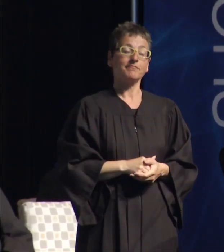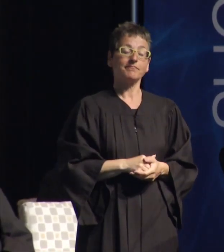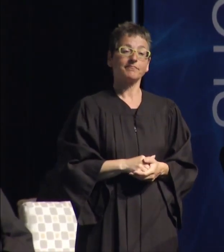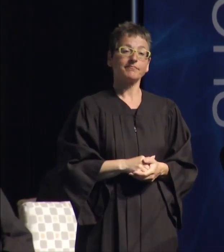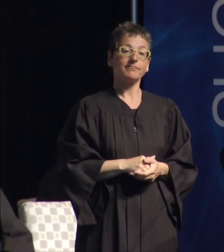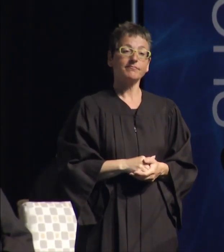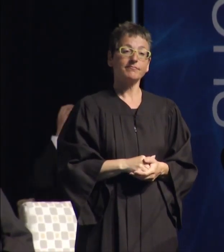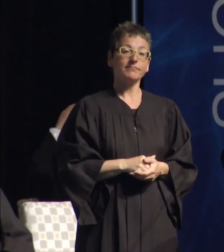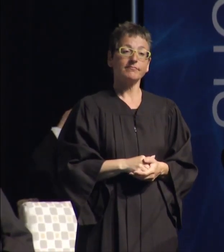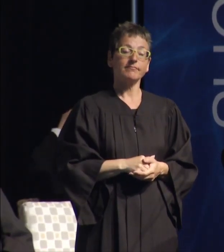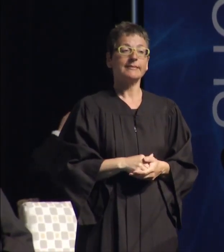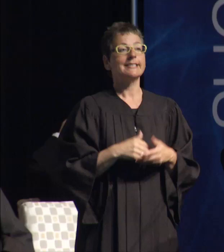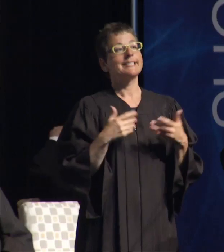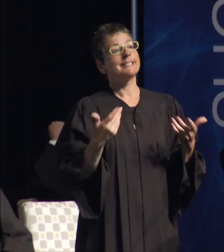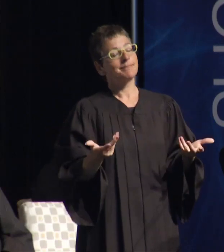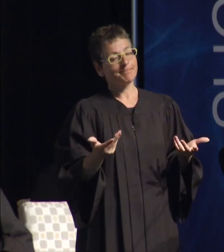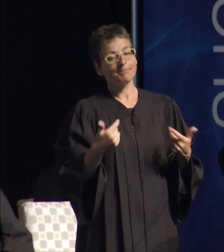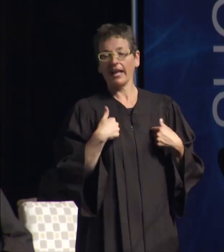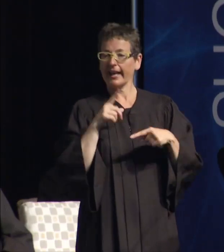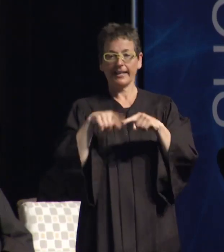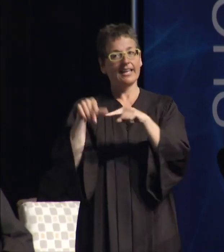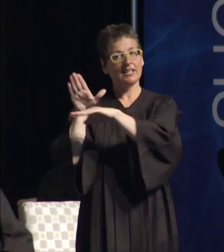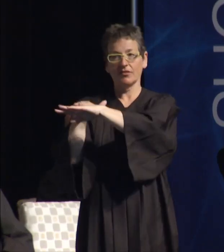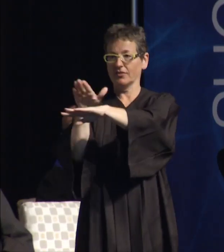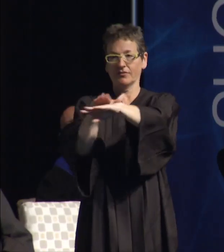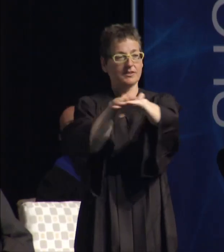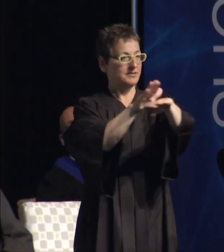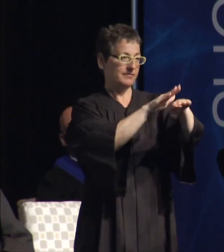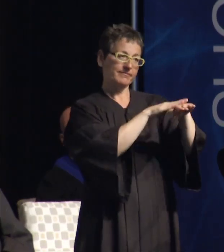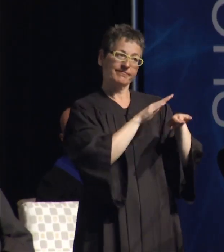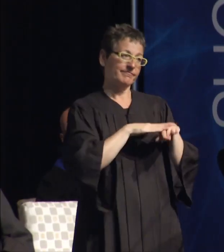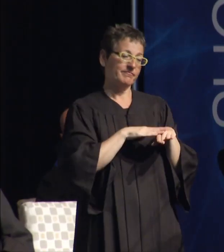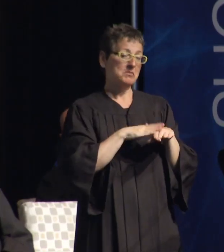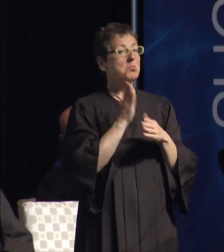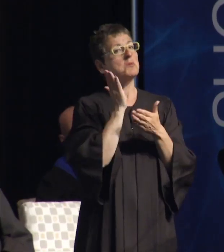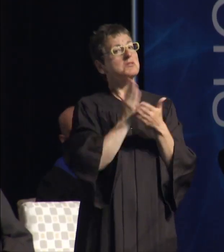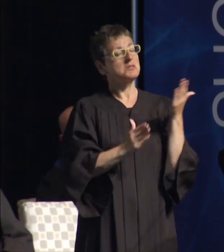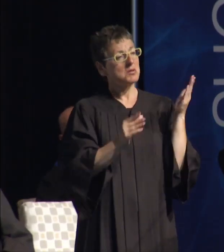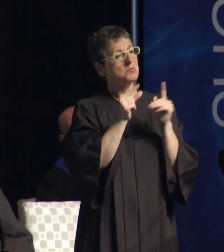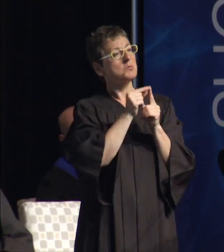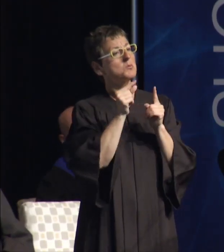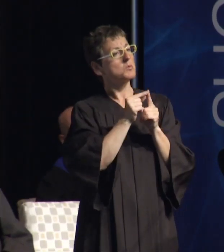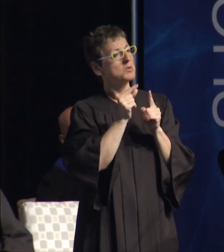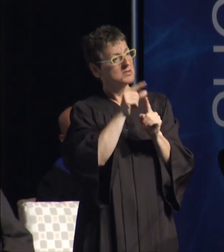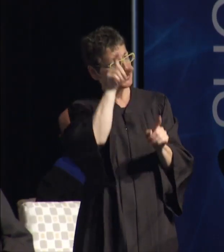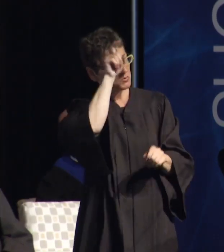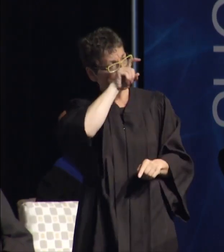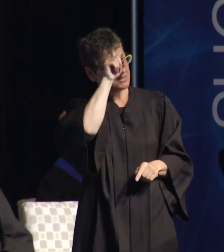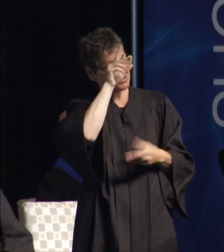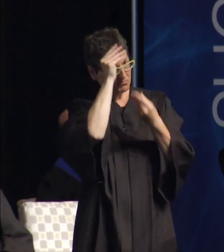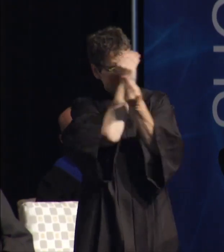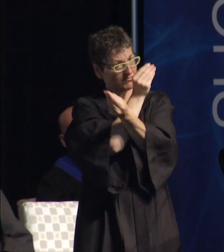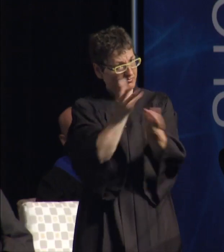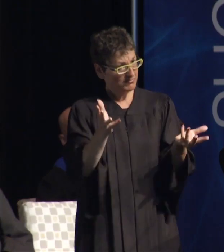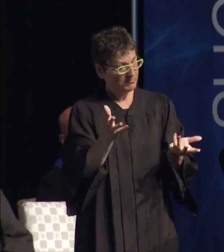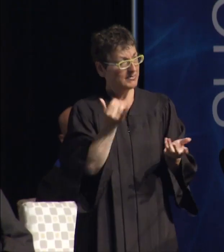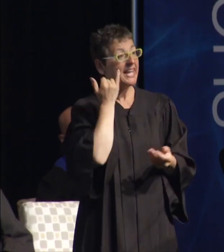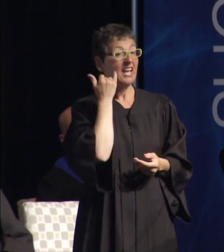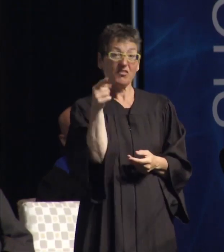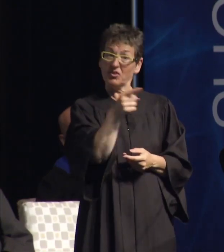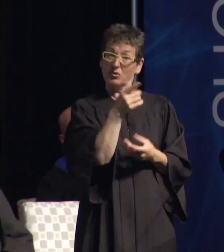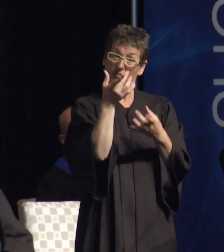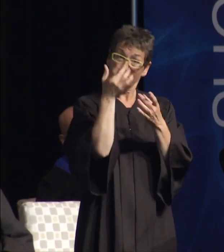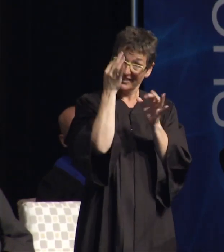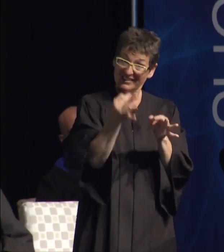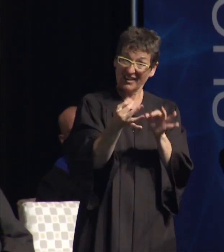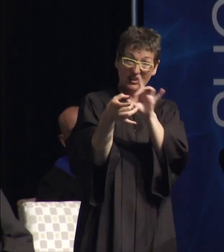I haven't earned the right to give advice to anyone. I will, however, share some words of wisdom that help make a difference when it comes to deciding whether or not to let